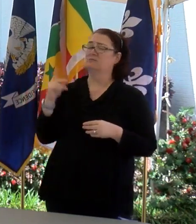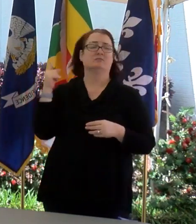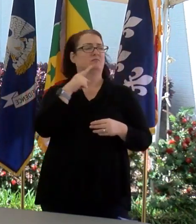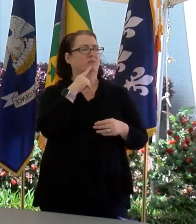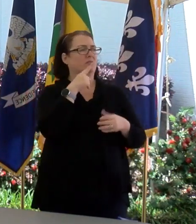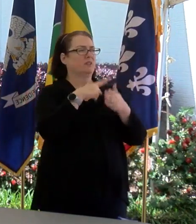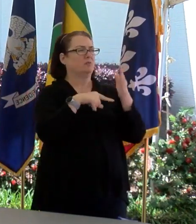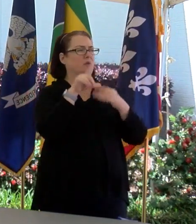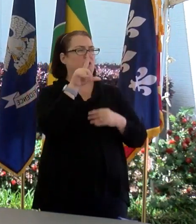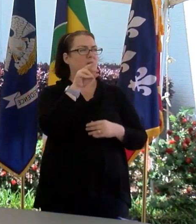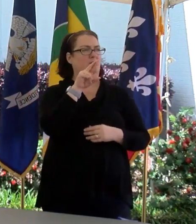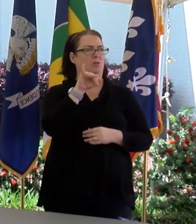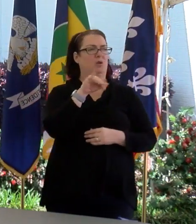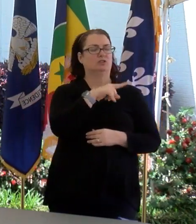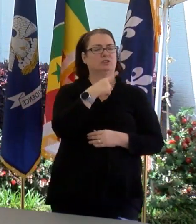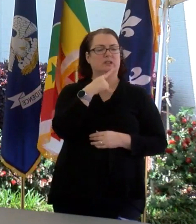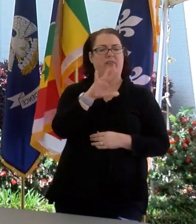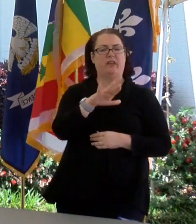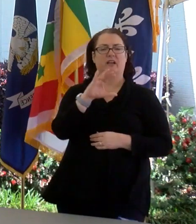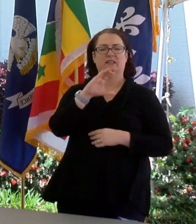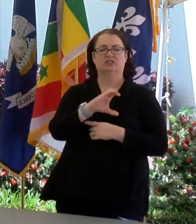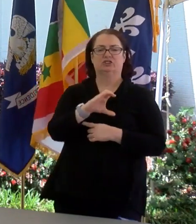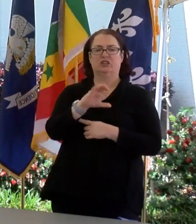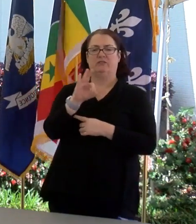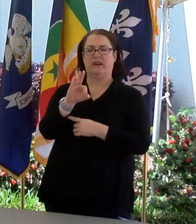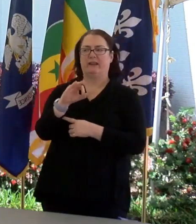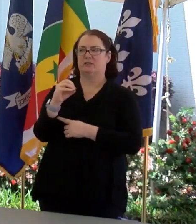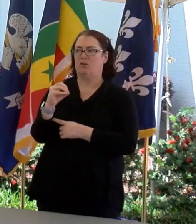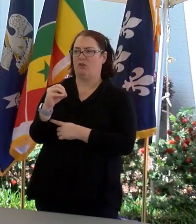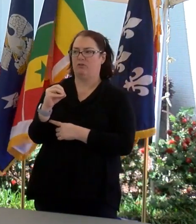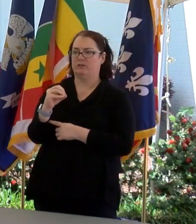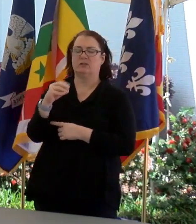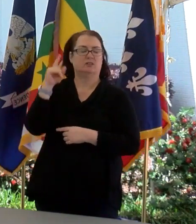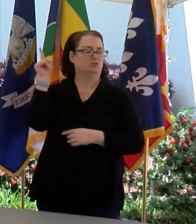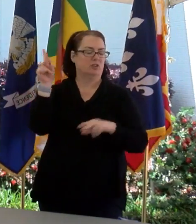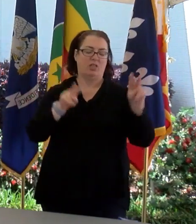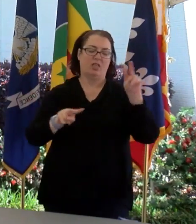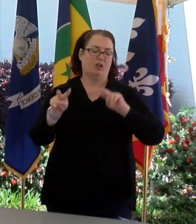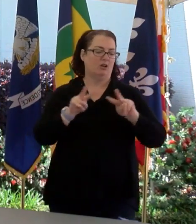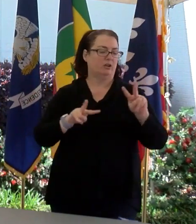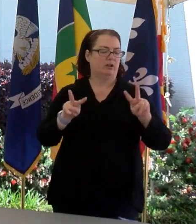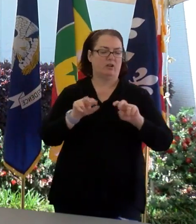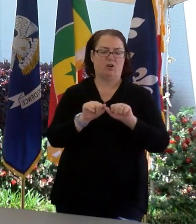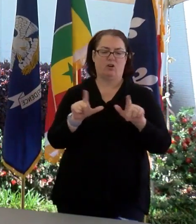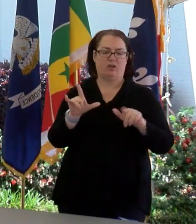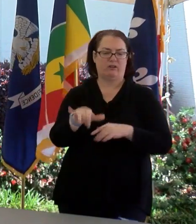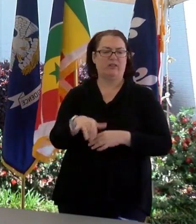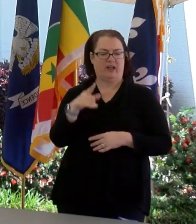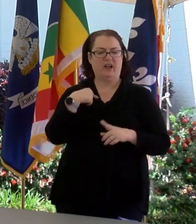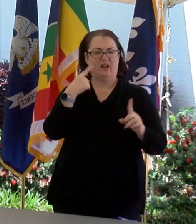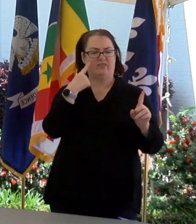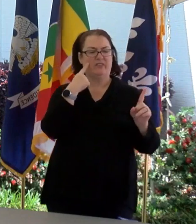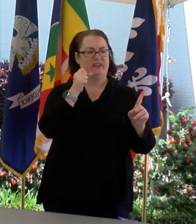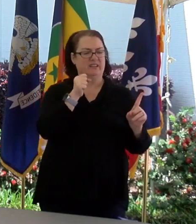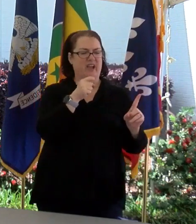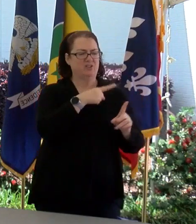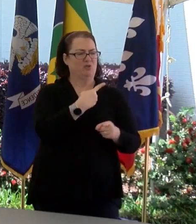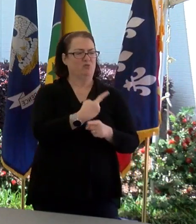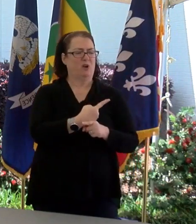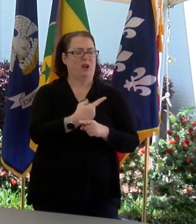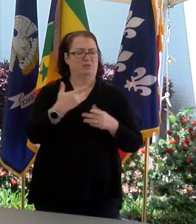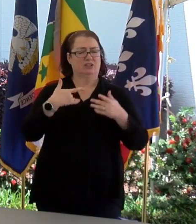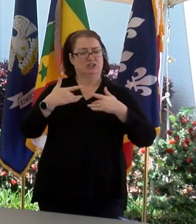Lori referencing our chief financial officer as she, look, we have a great CFO and she's looking at all that. And I think you, I think you have the nail on the head. That is a concern that we need to